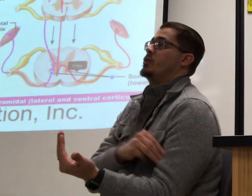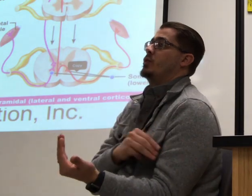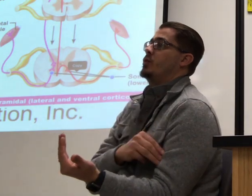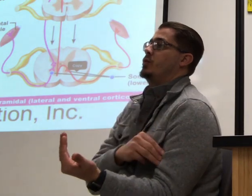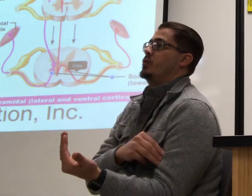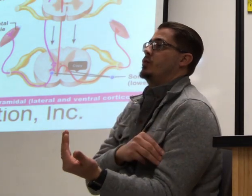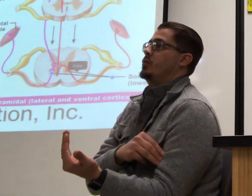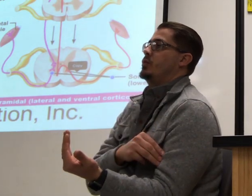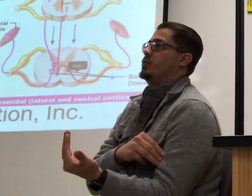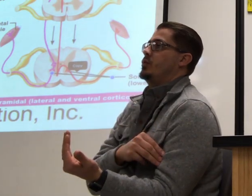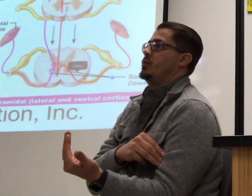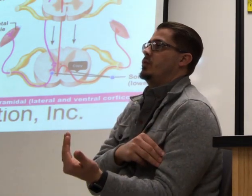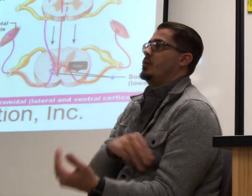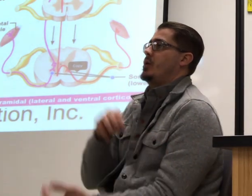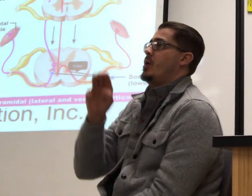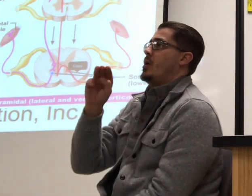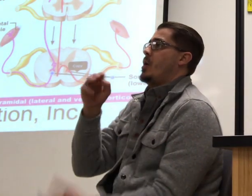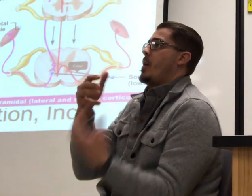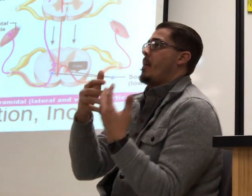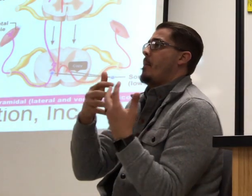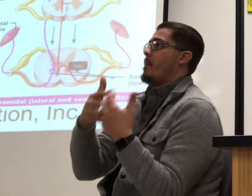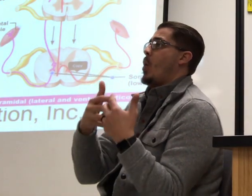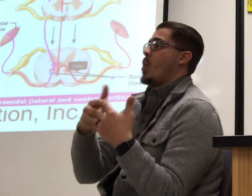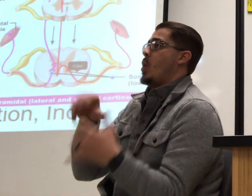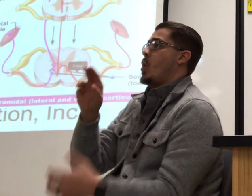And that's all right. Lower motor neuron.